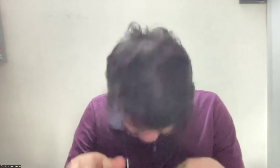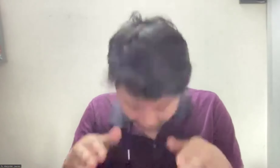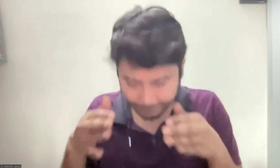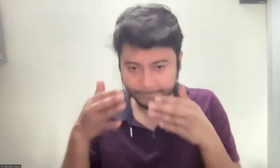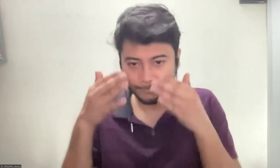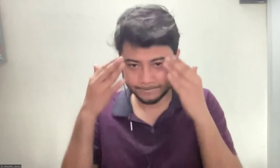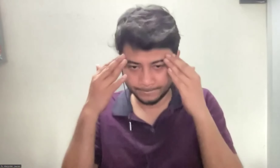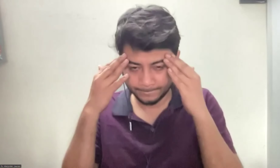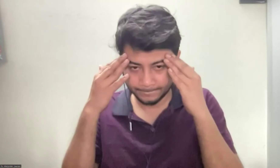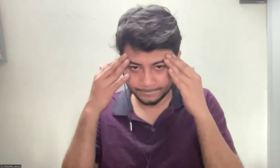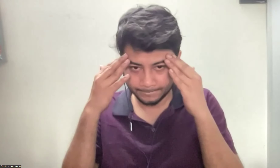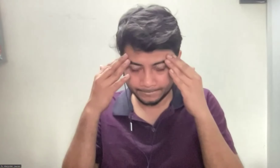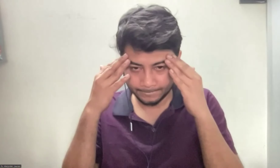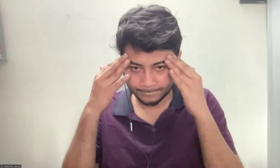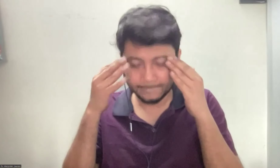this 4 time,